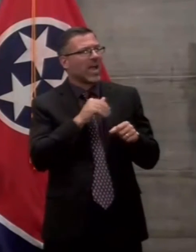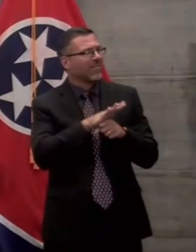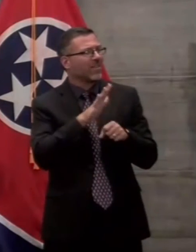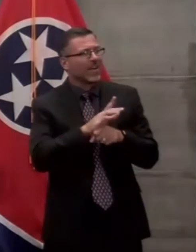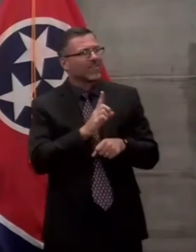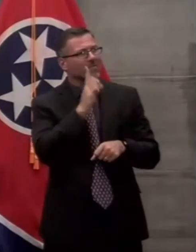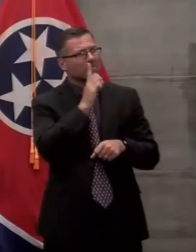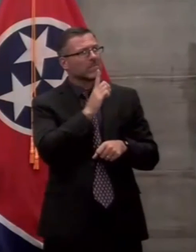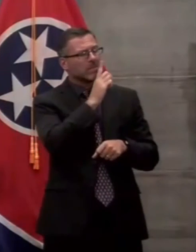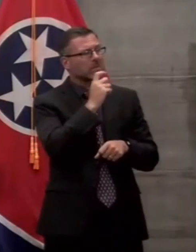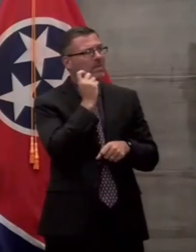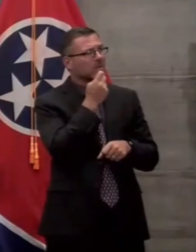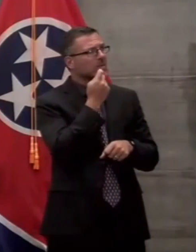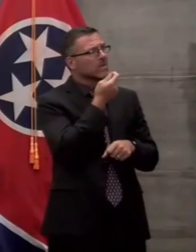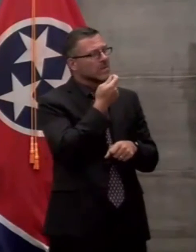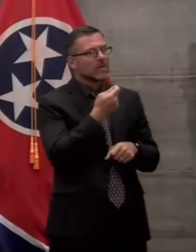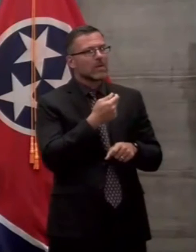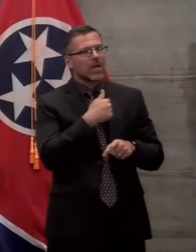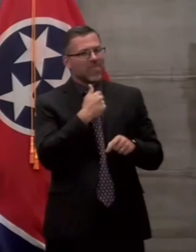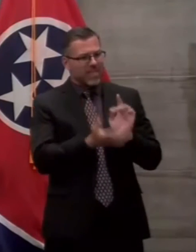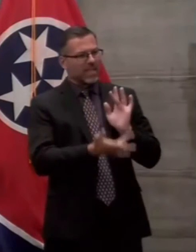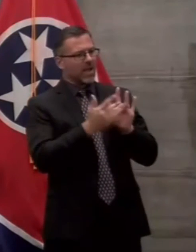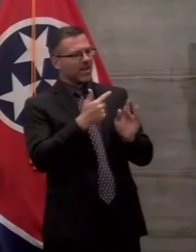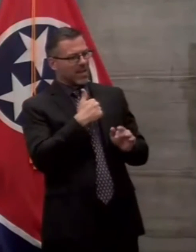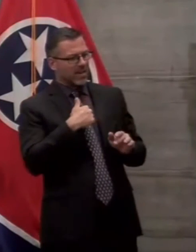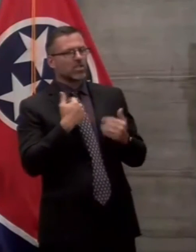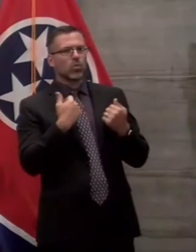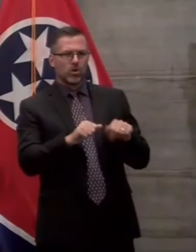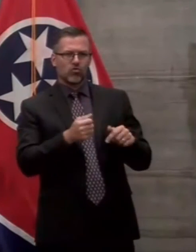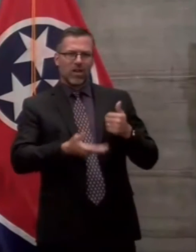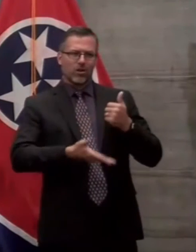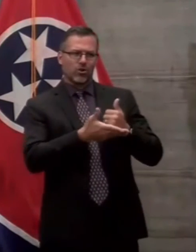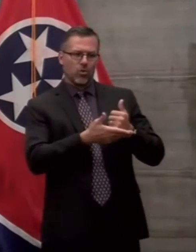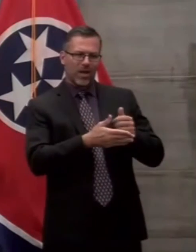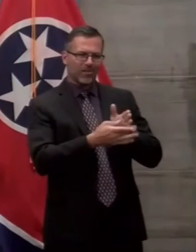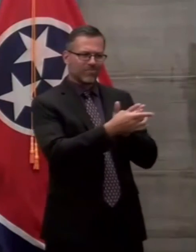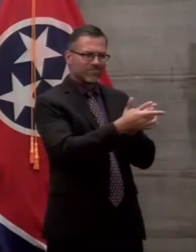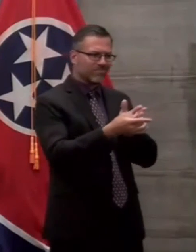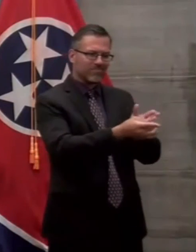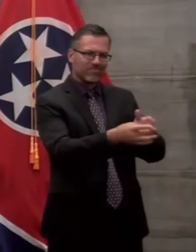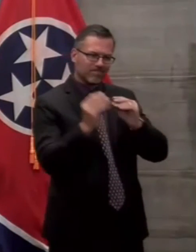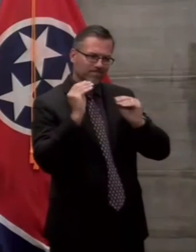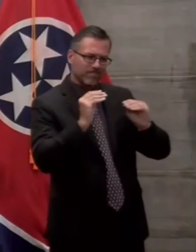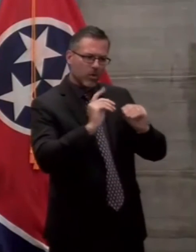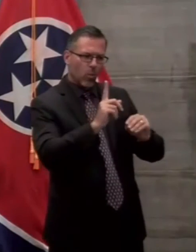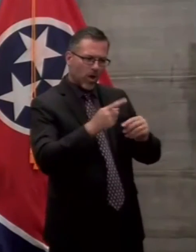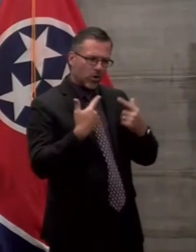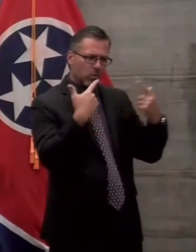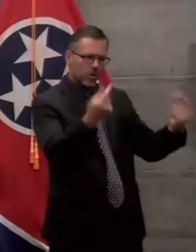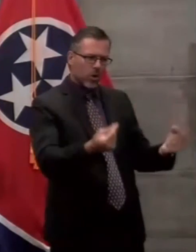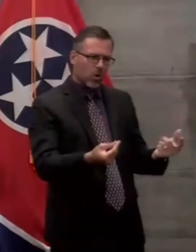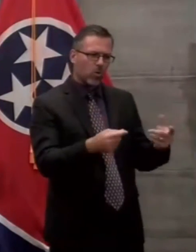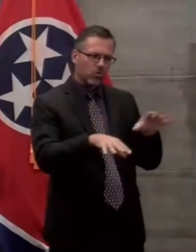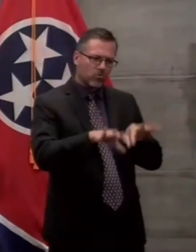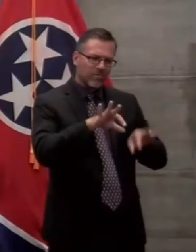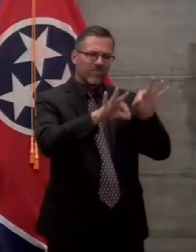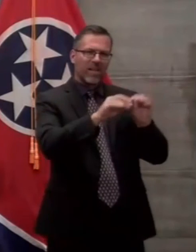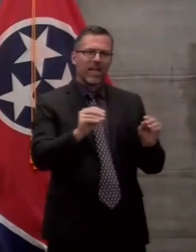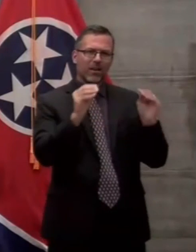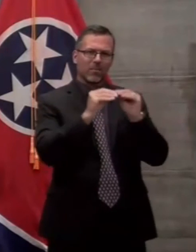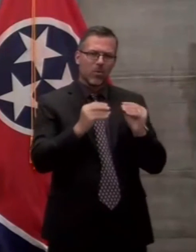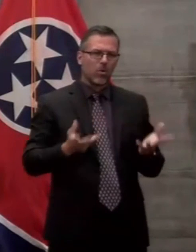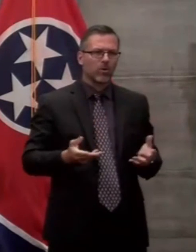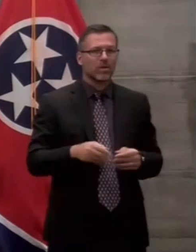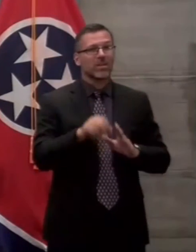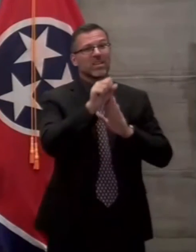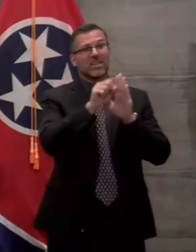time frame, we're trying to do that for our commercial partners, and we're trying to build our own capacity in the state public health lab. And we're no different